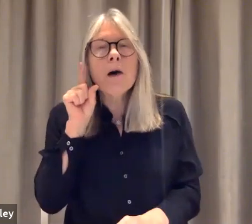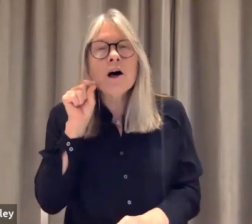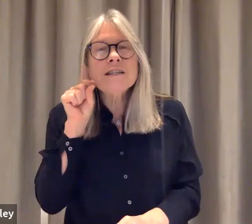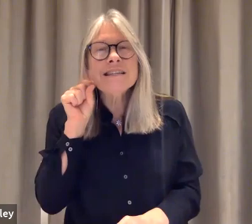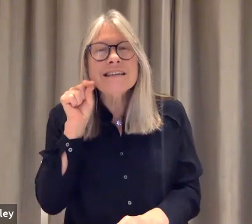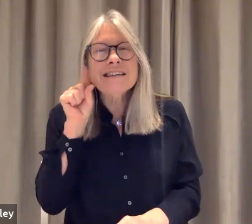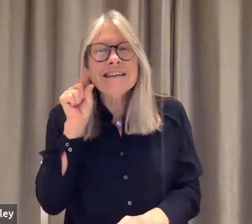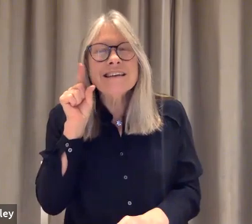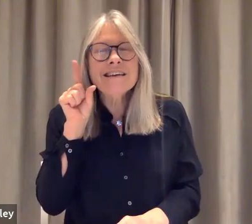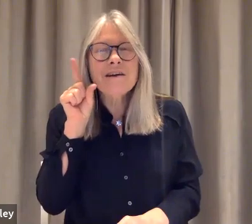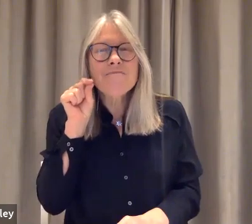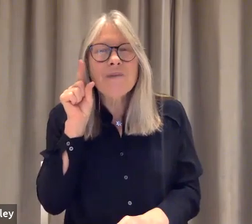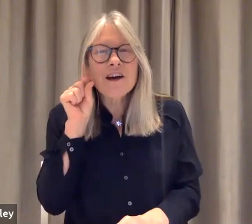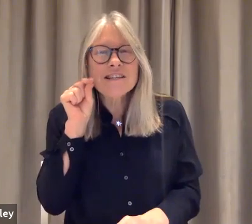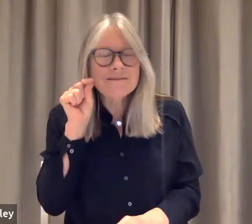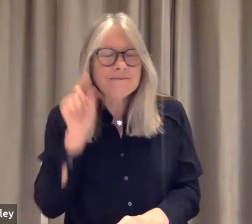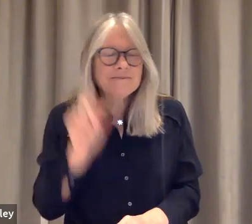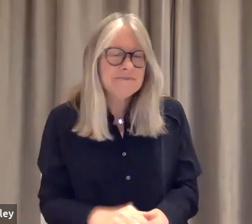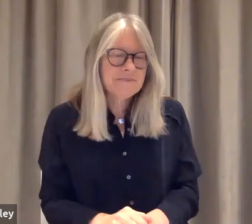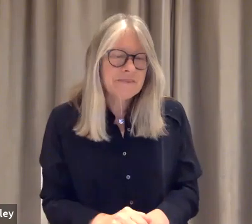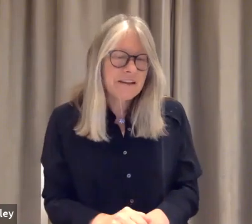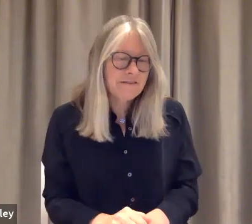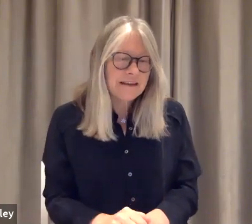Bird, bird. Lovely.